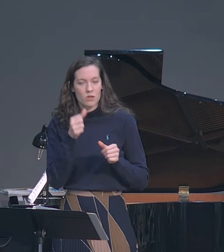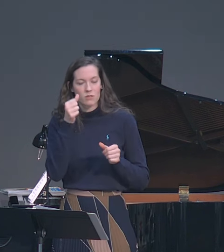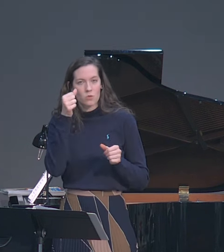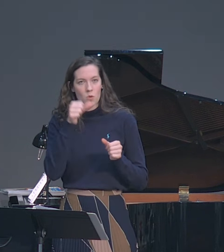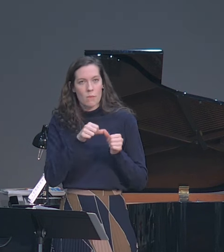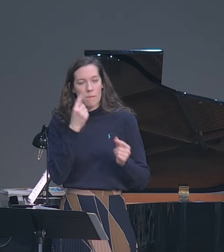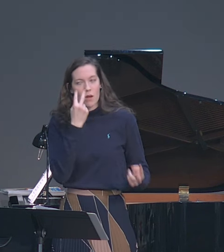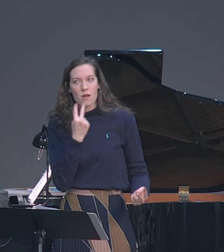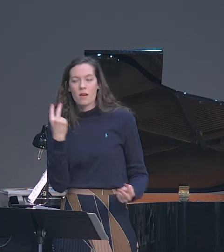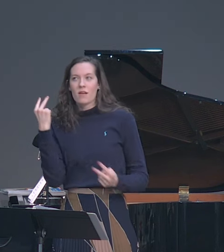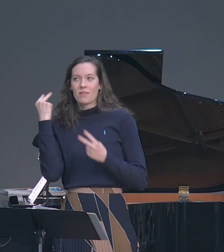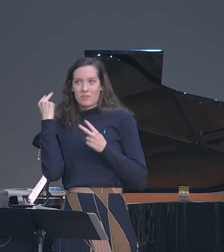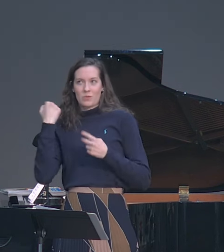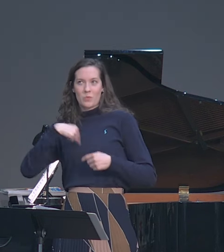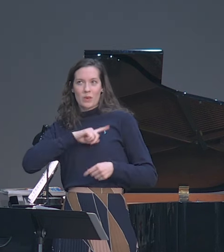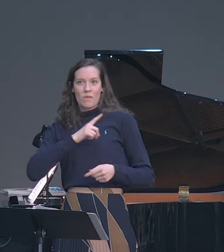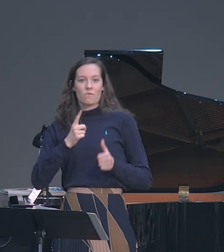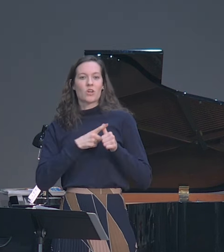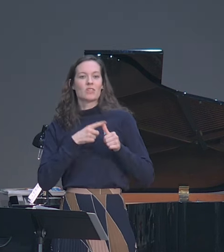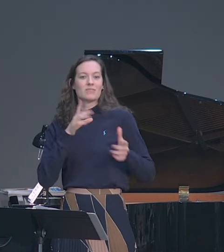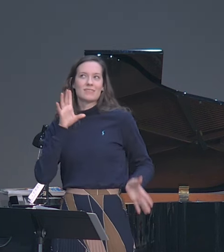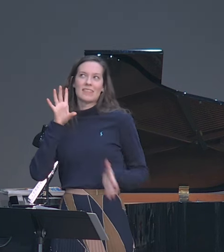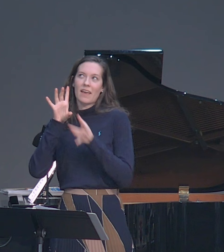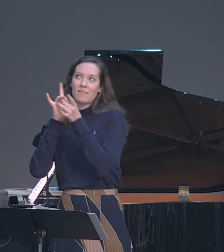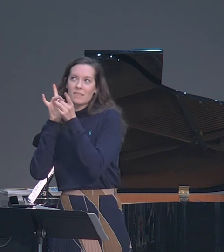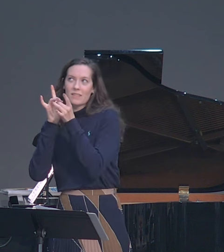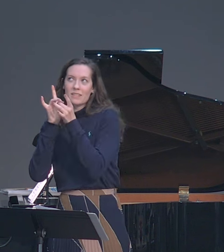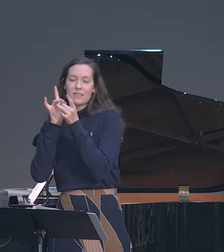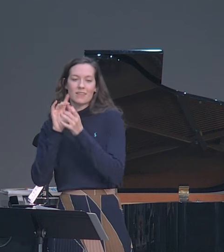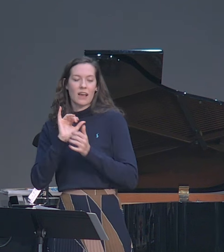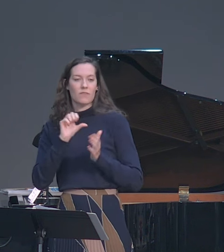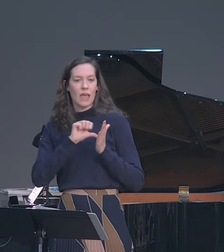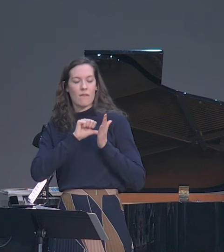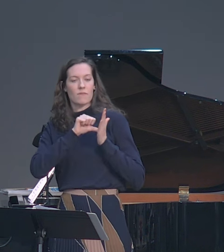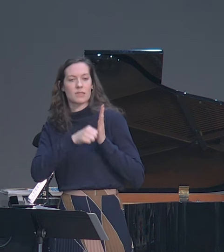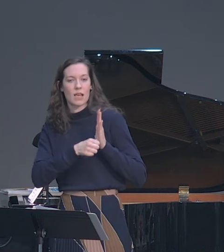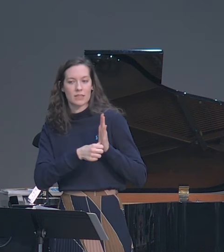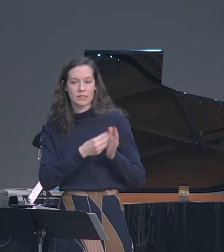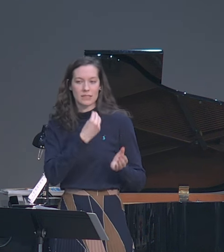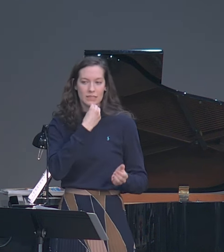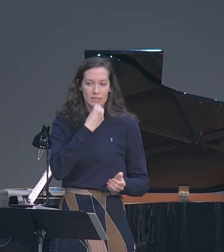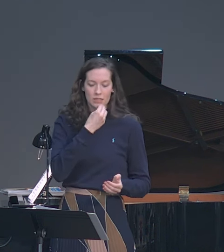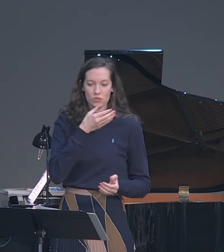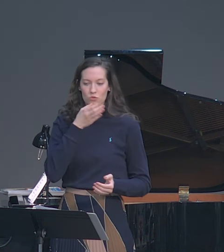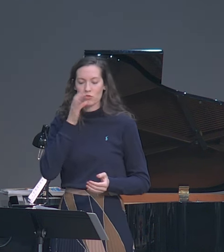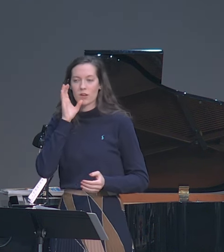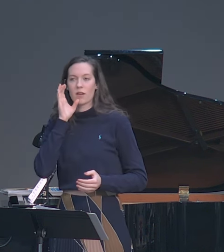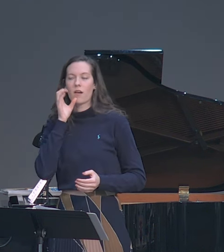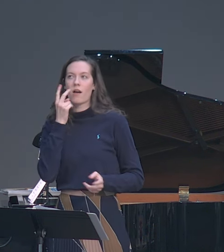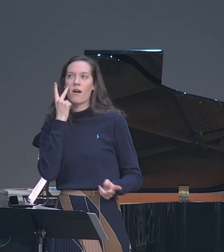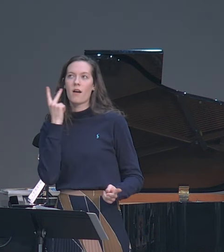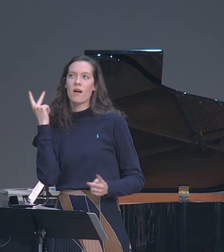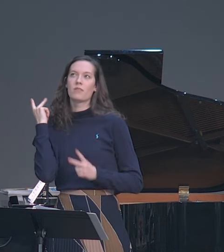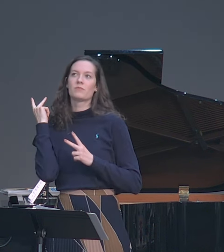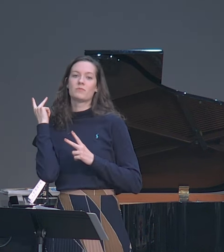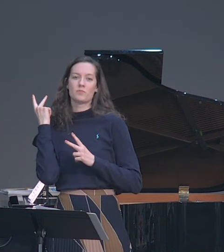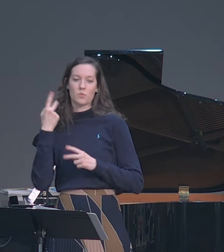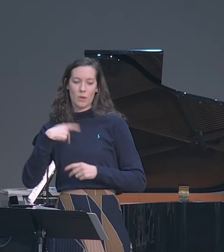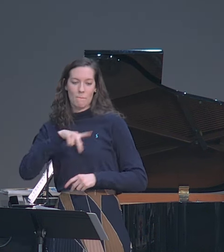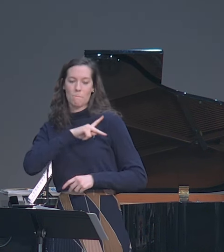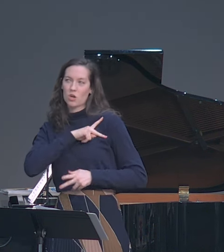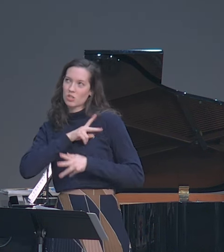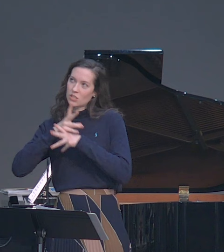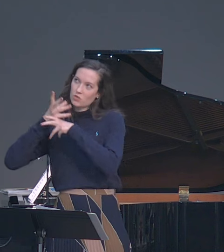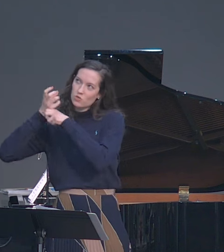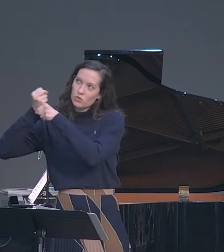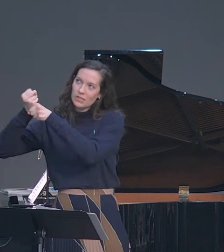are saved, and it sort of emphasizes in the act of taking and eating and drinking, it emphasizes that we are personally trusting